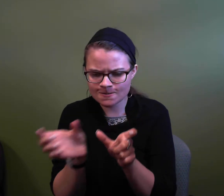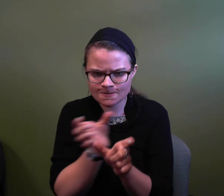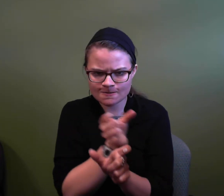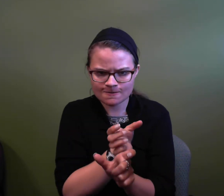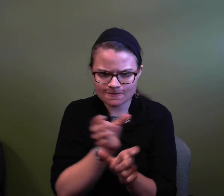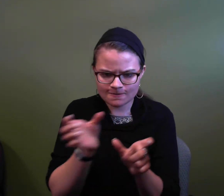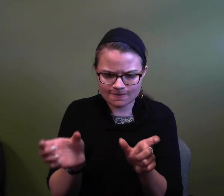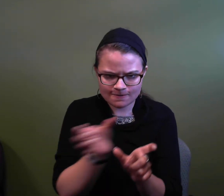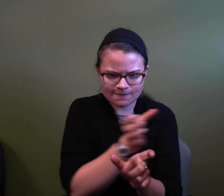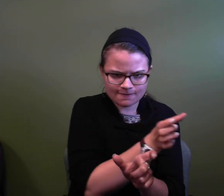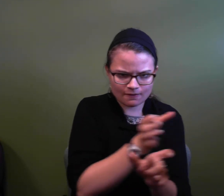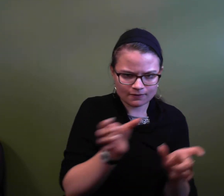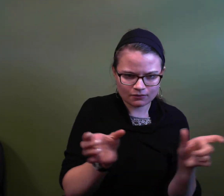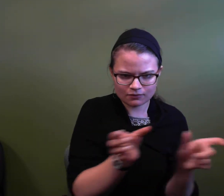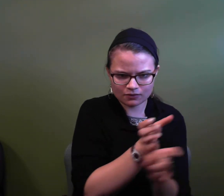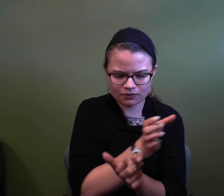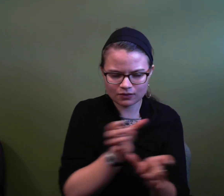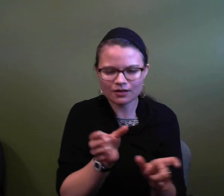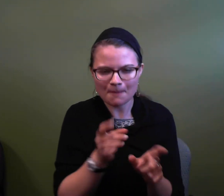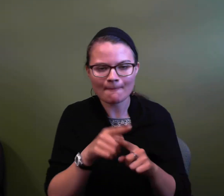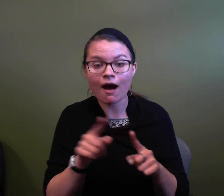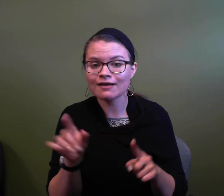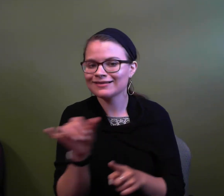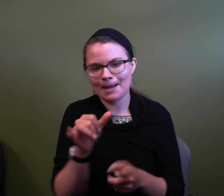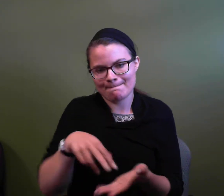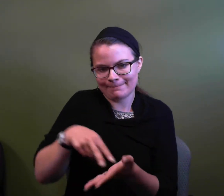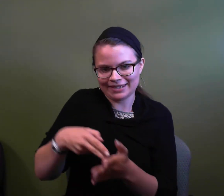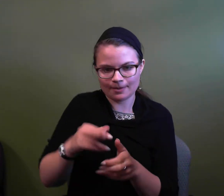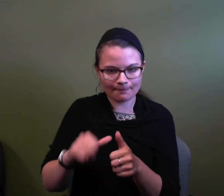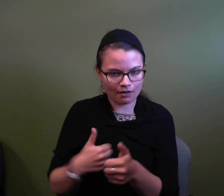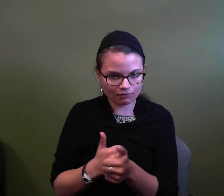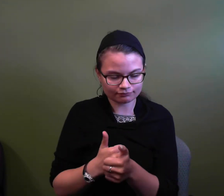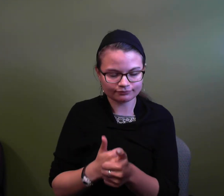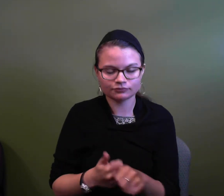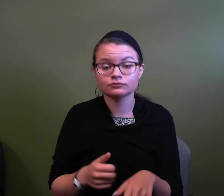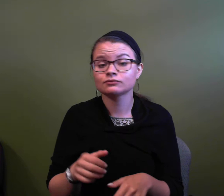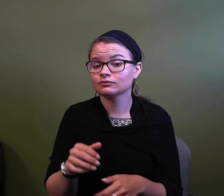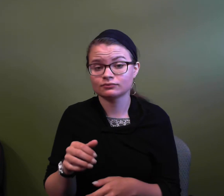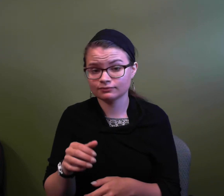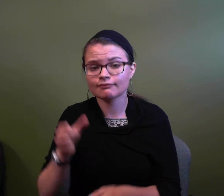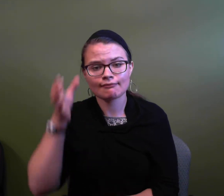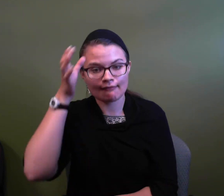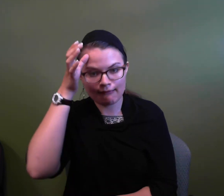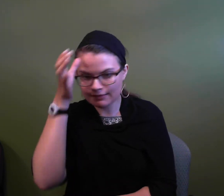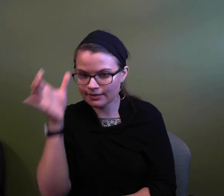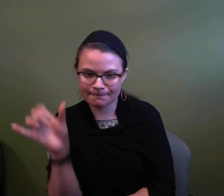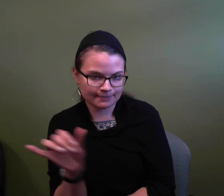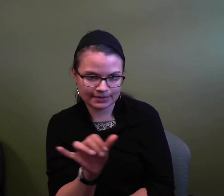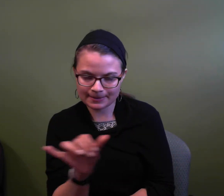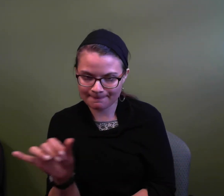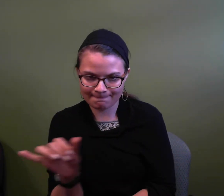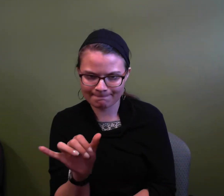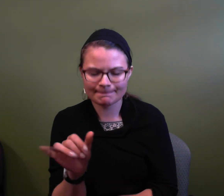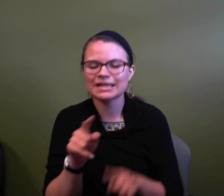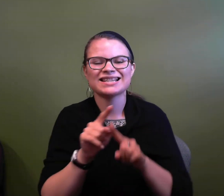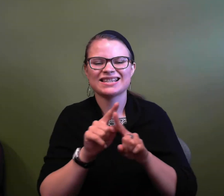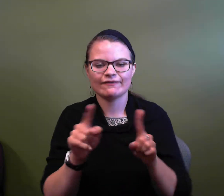okay? So the meaning from the sentence you copy, it stays the same meaning, but different words and different